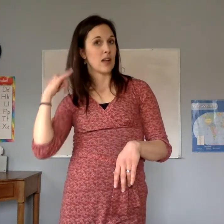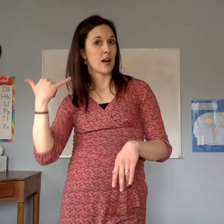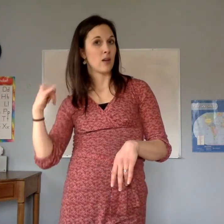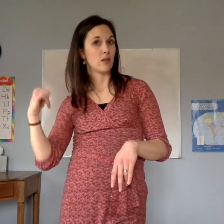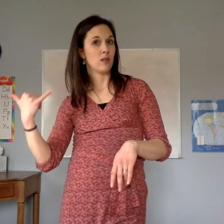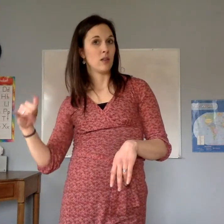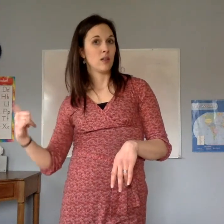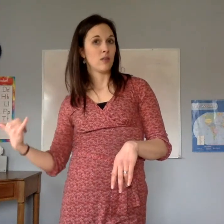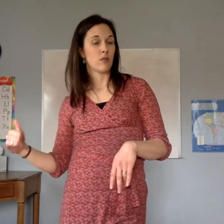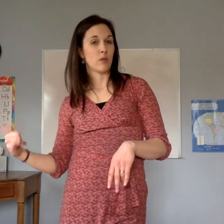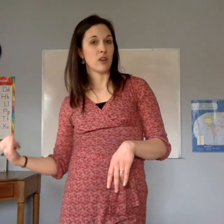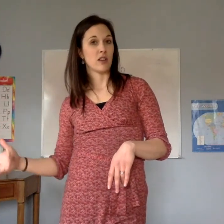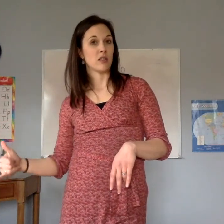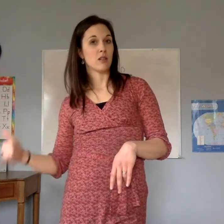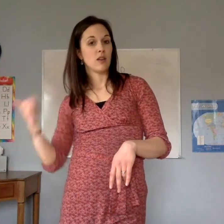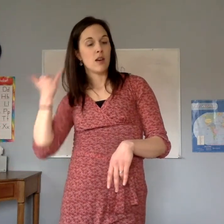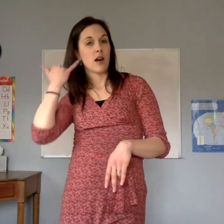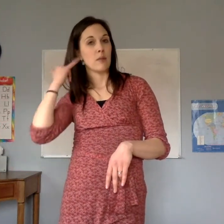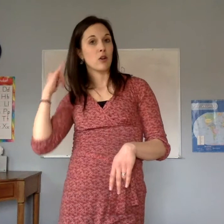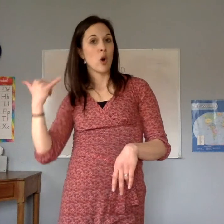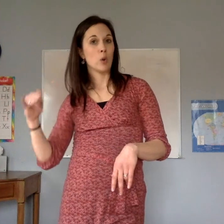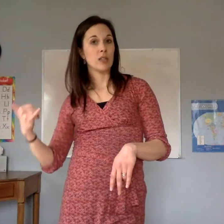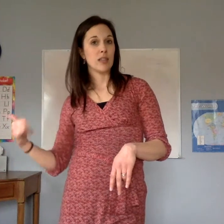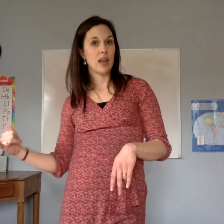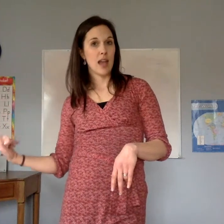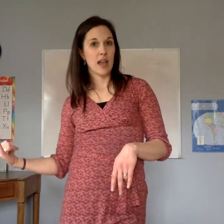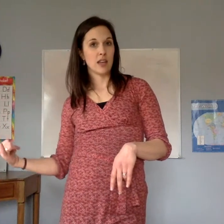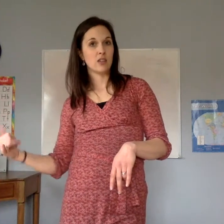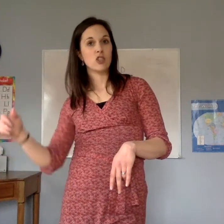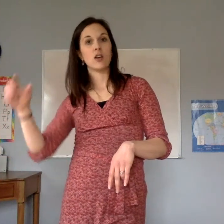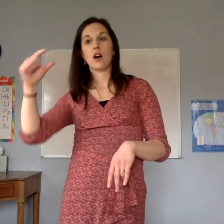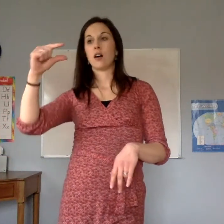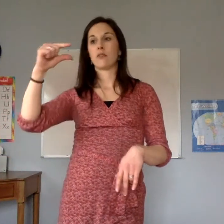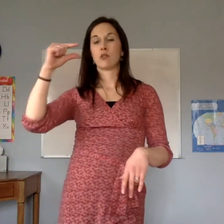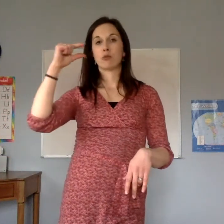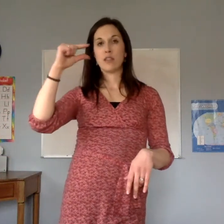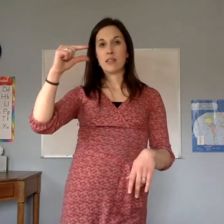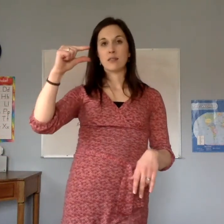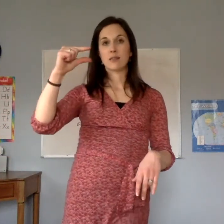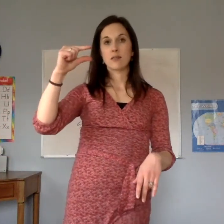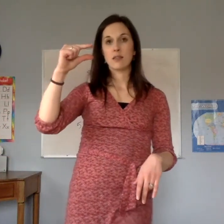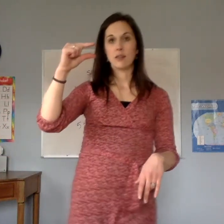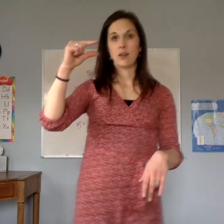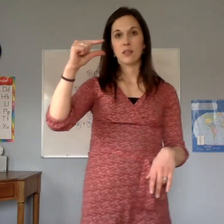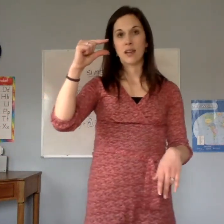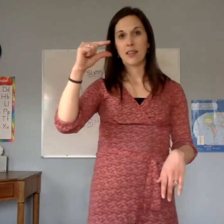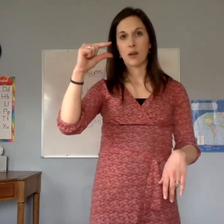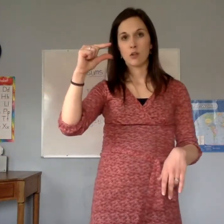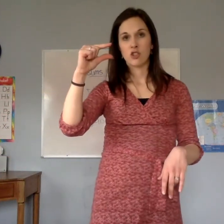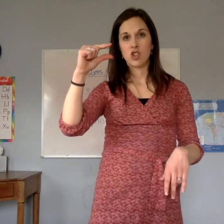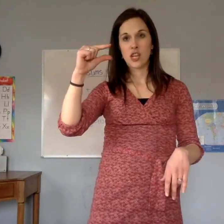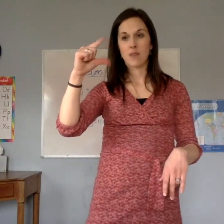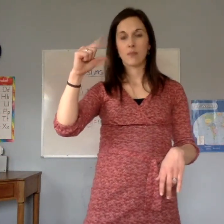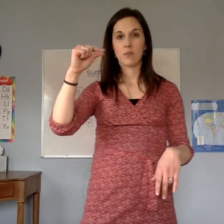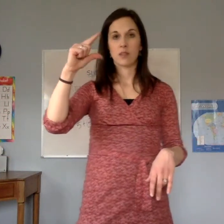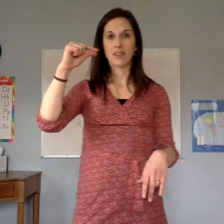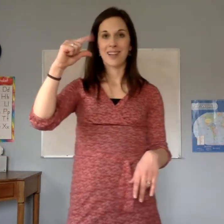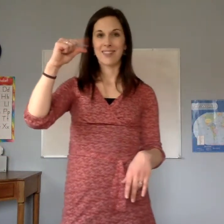down from your ear. Golden Age of Greece is a sign language G. It's like